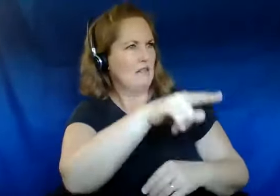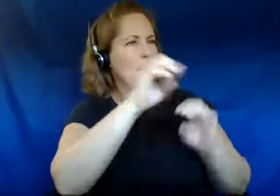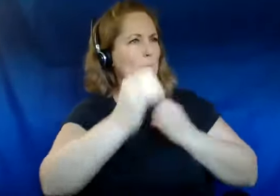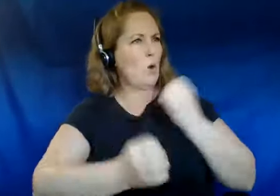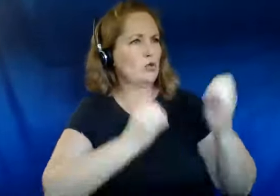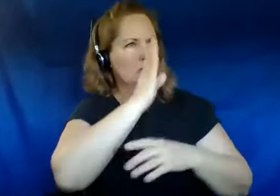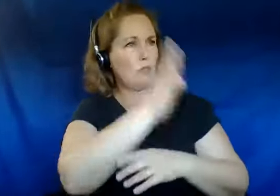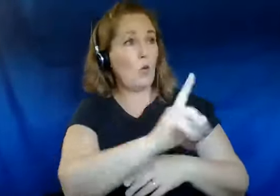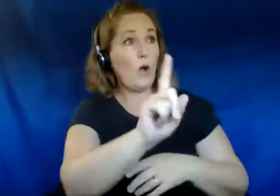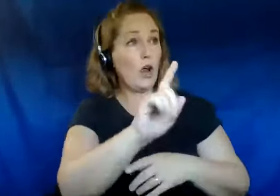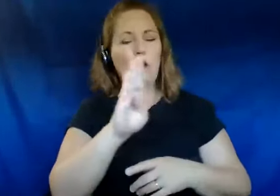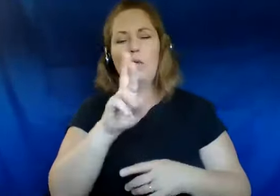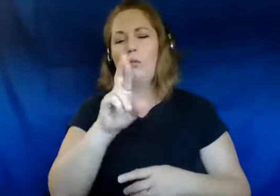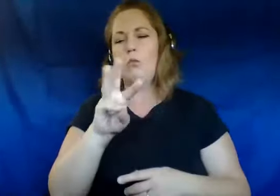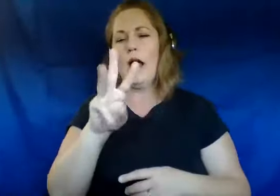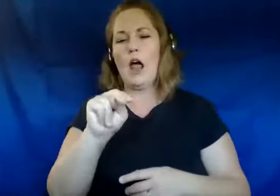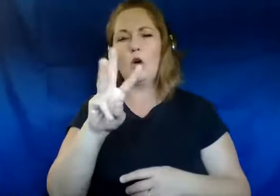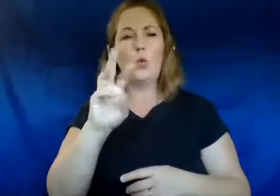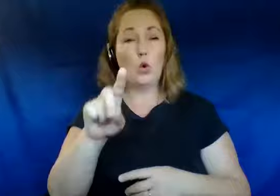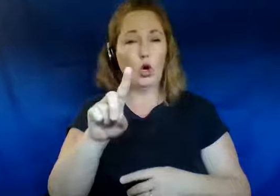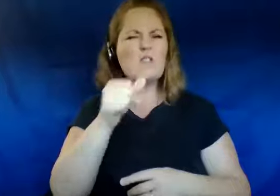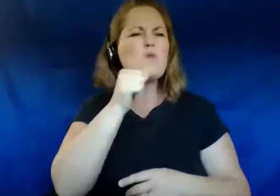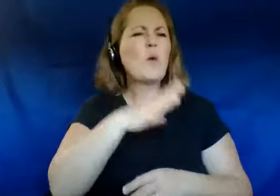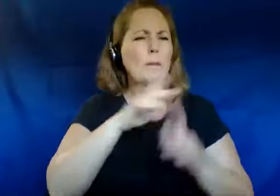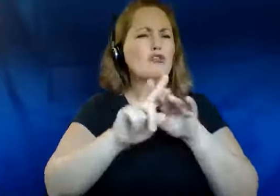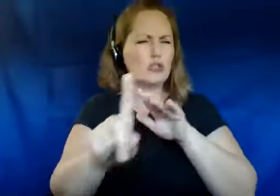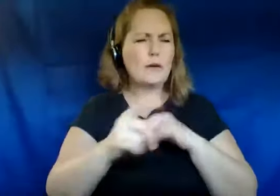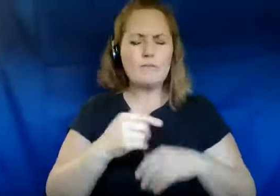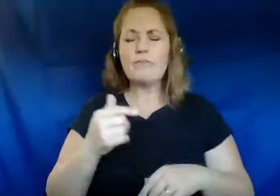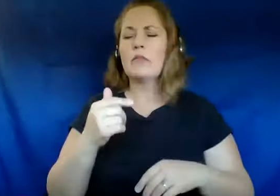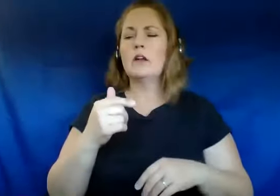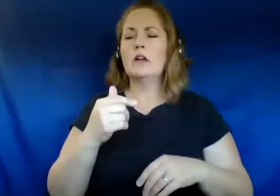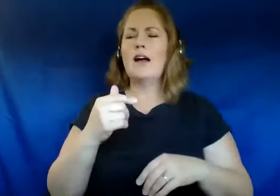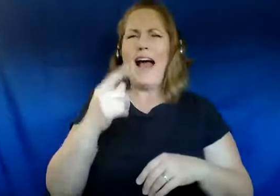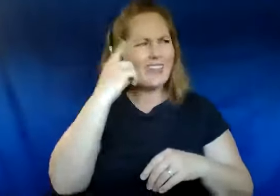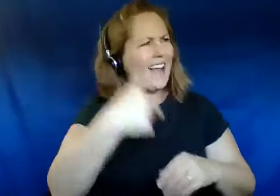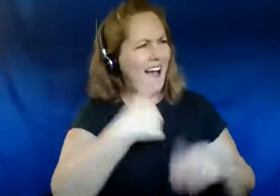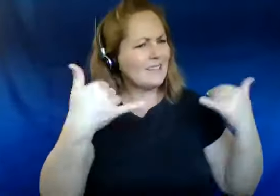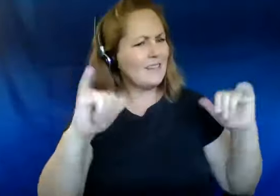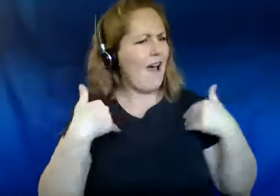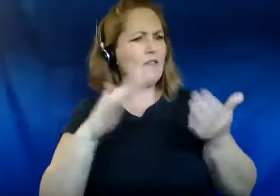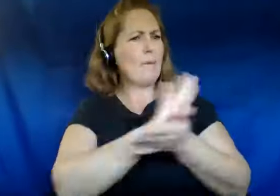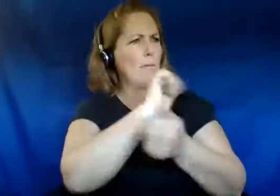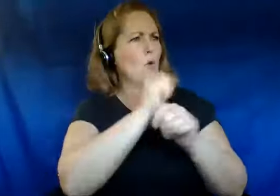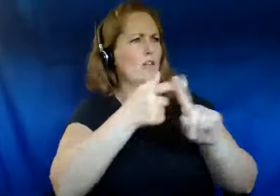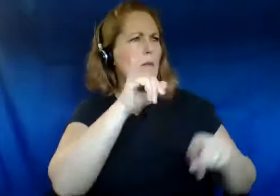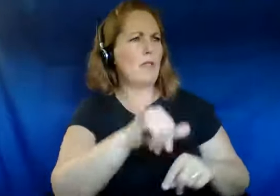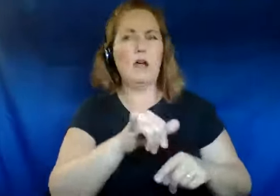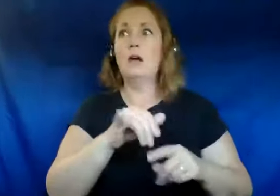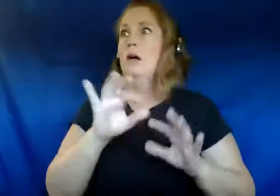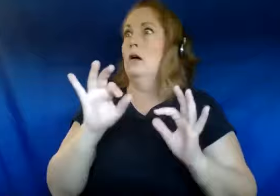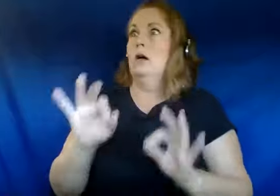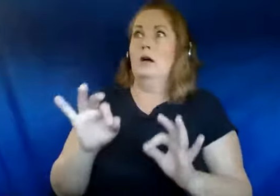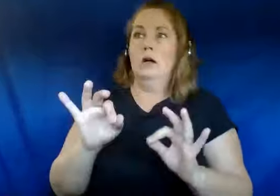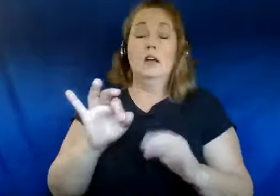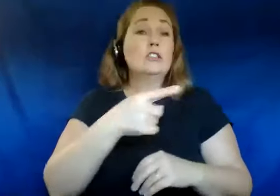Brownwood, which was a women's retreat that we went to. And she said, I think I have the paperwork. And so what she